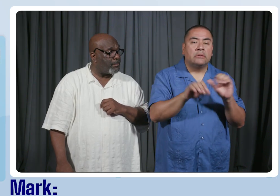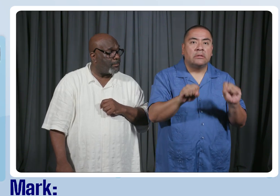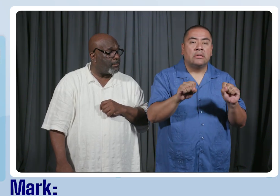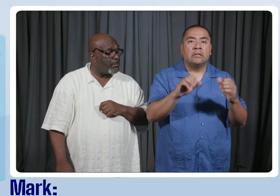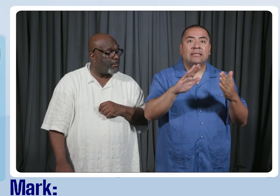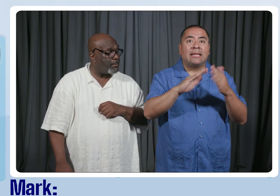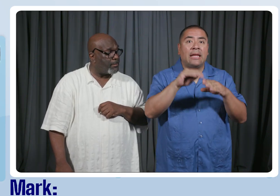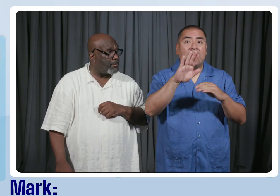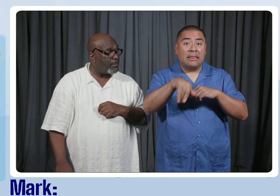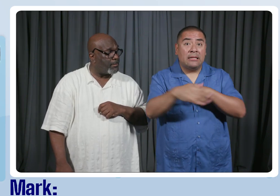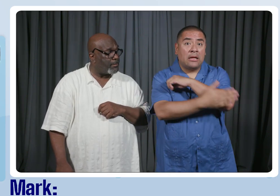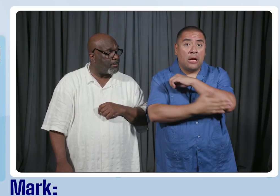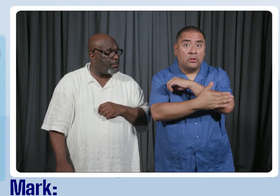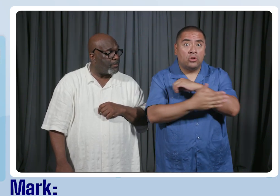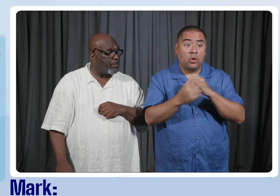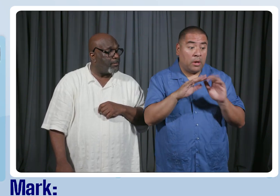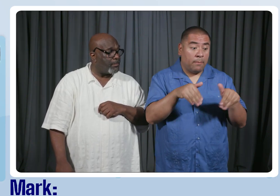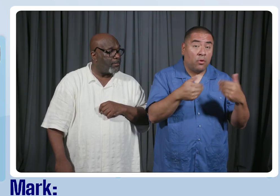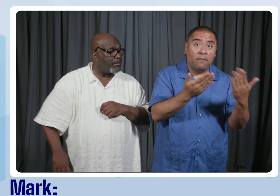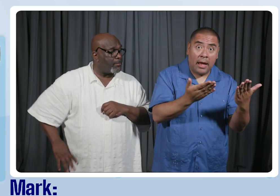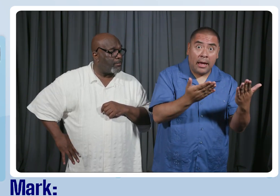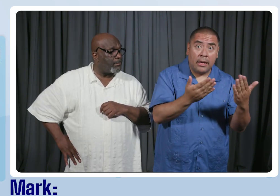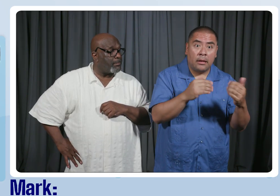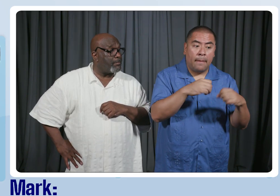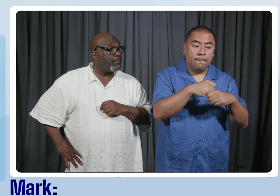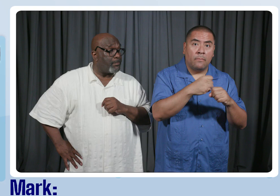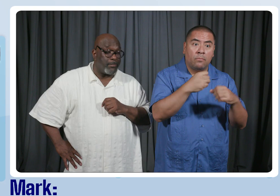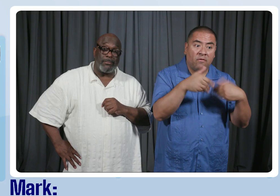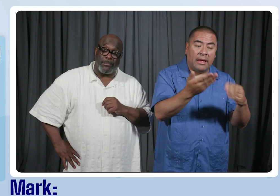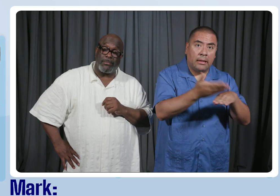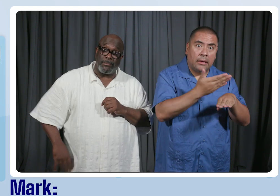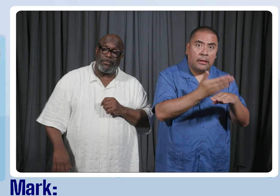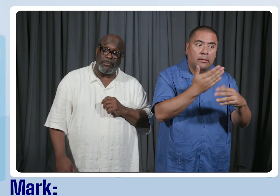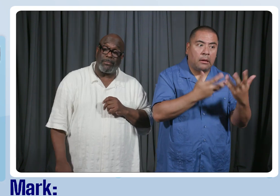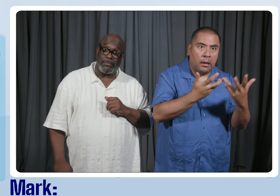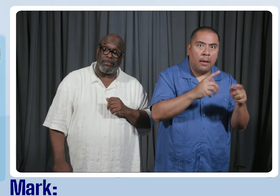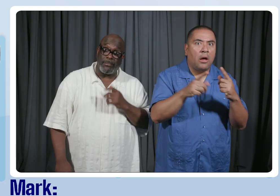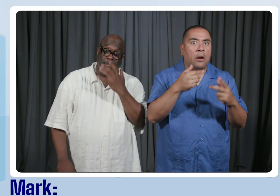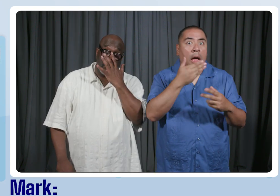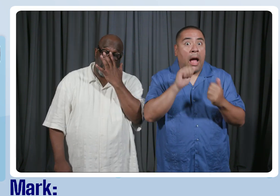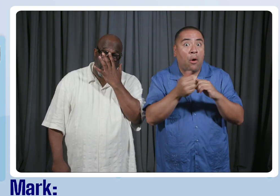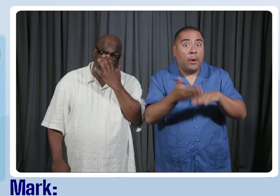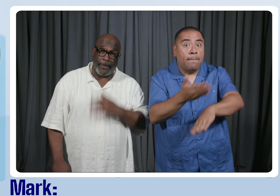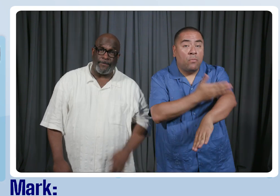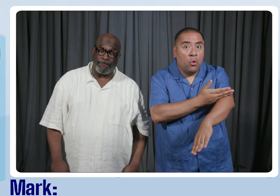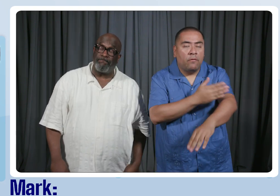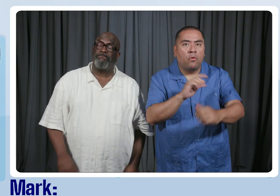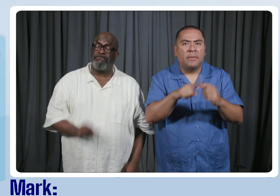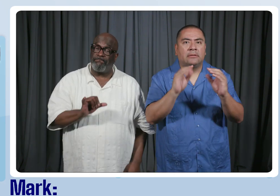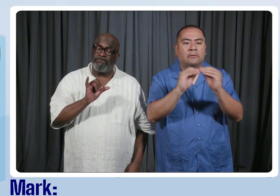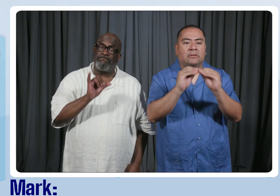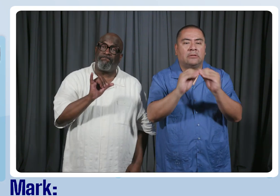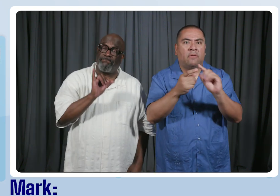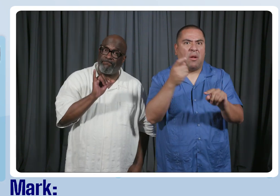providing accessible modifications. You do it better by keeping those accessible modifications you have provided in the past working. A